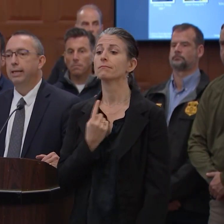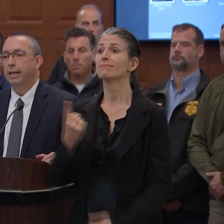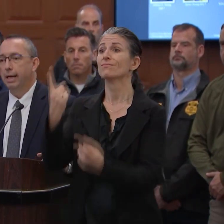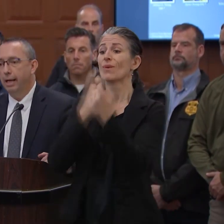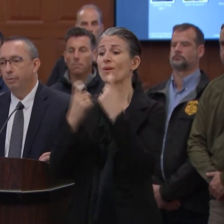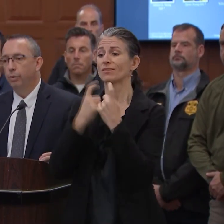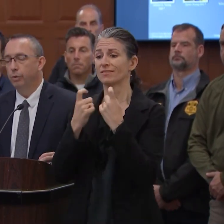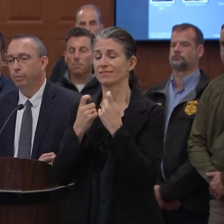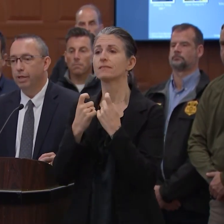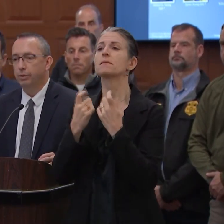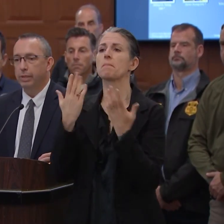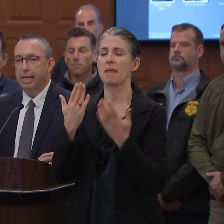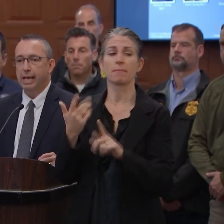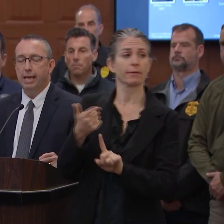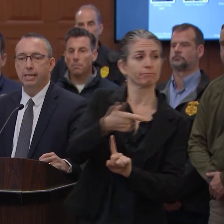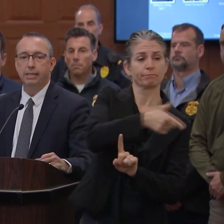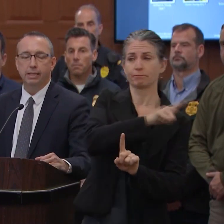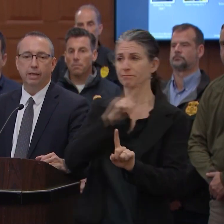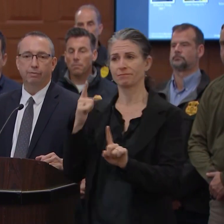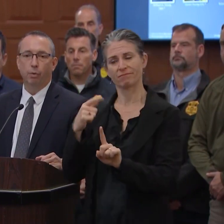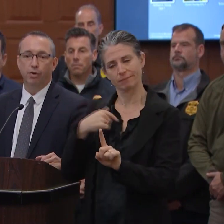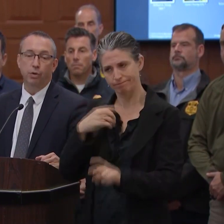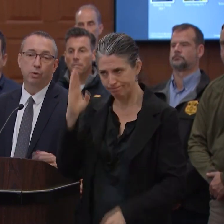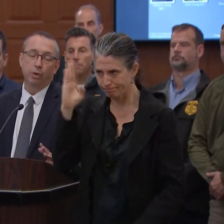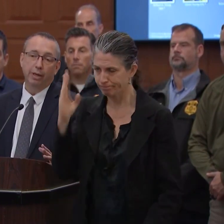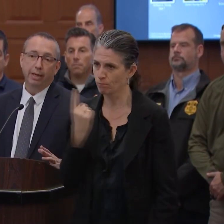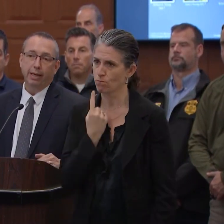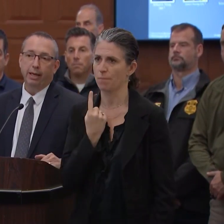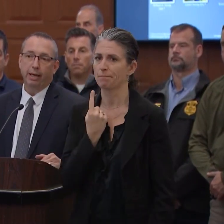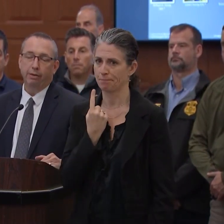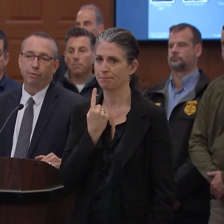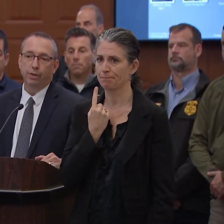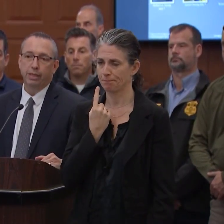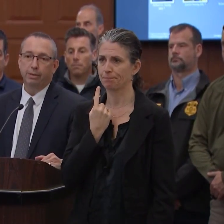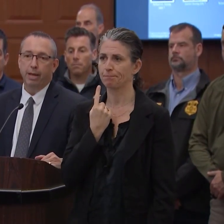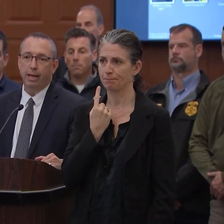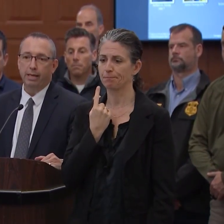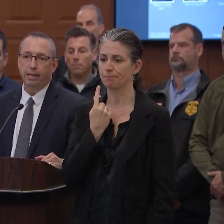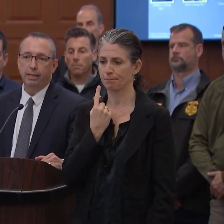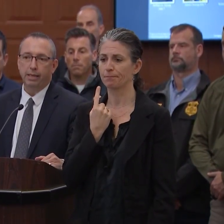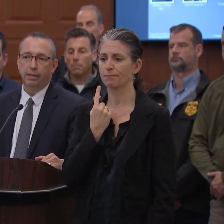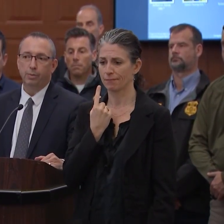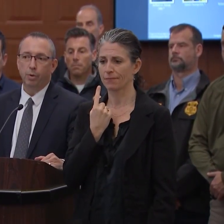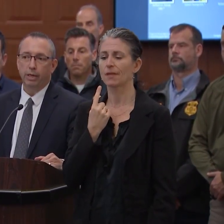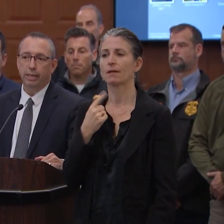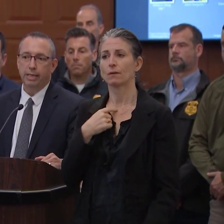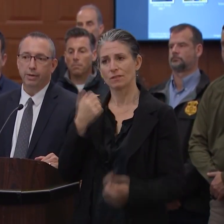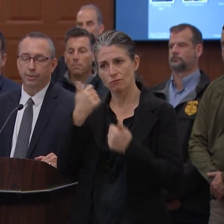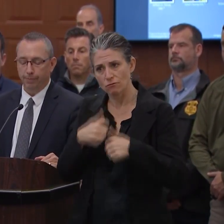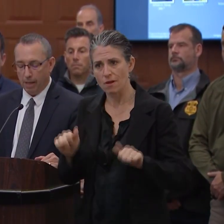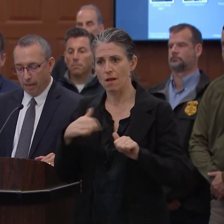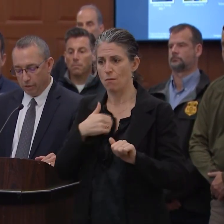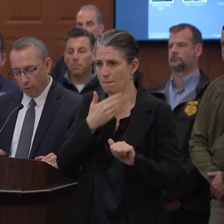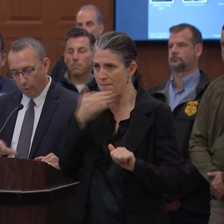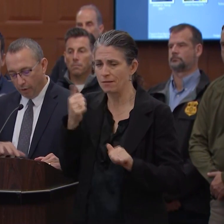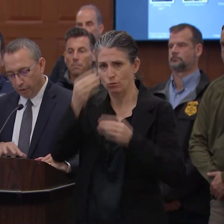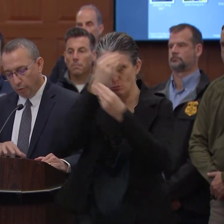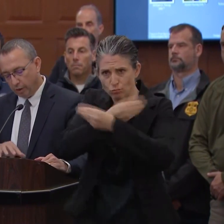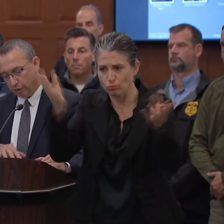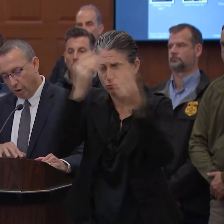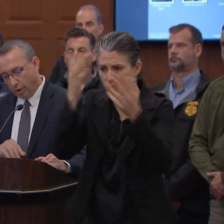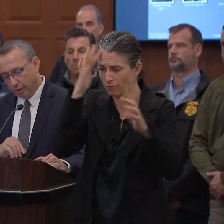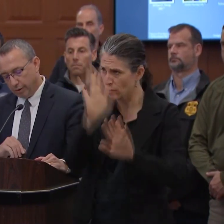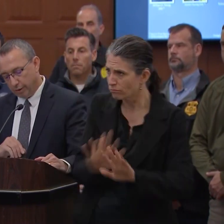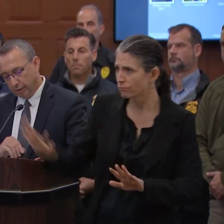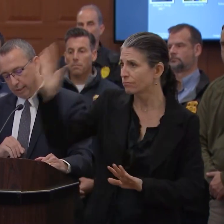that, and we'll do the best we can for you. And for the state of Maine and the community here. So I do